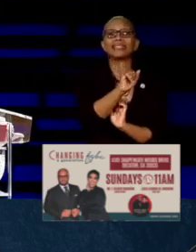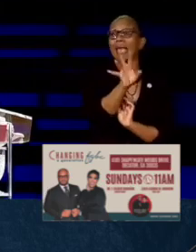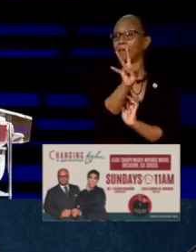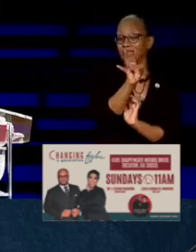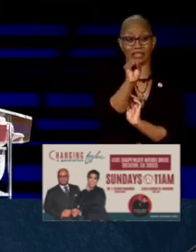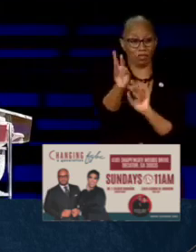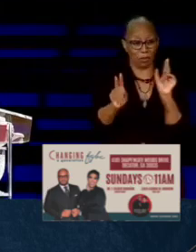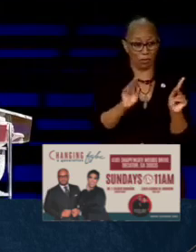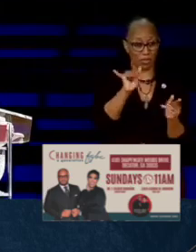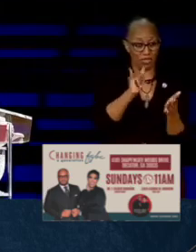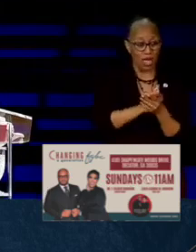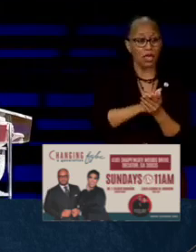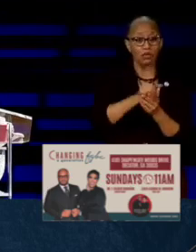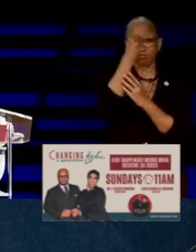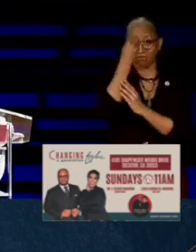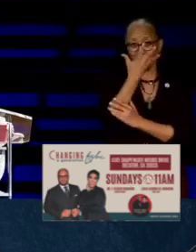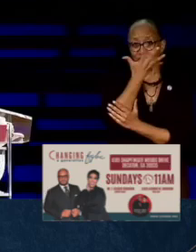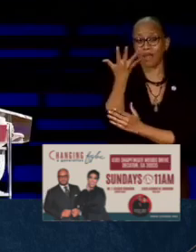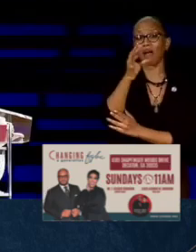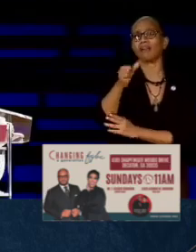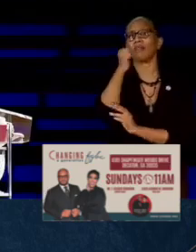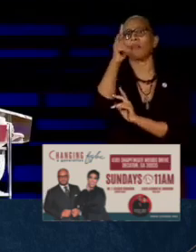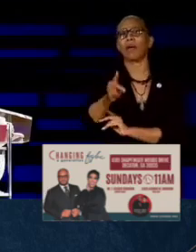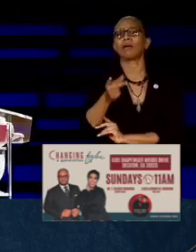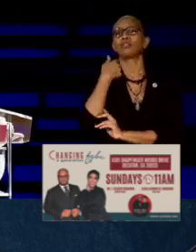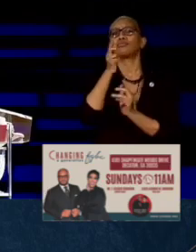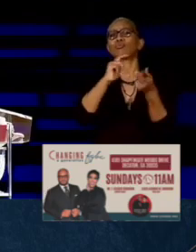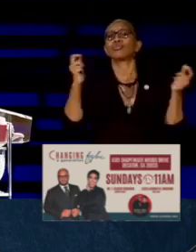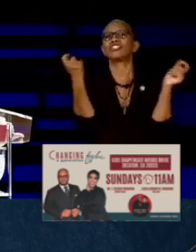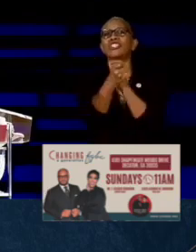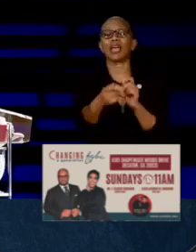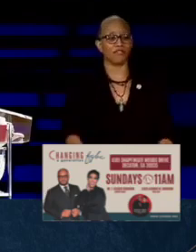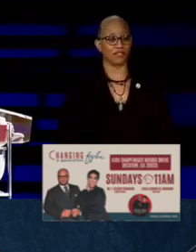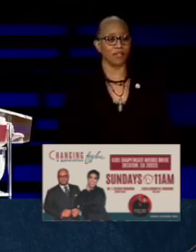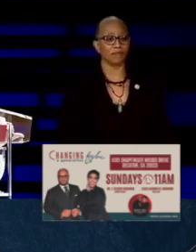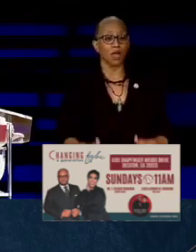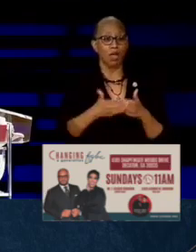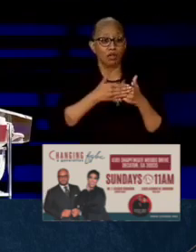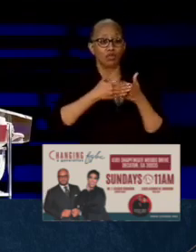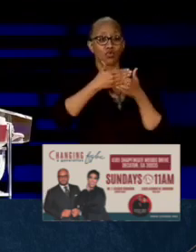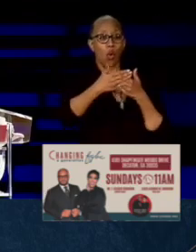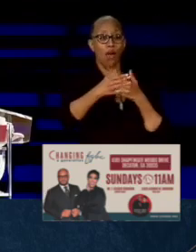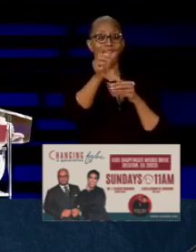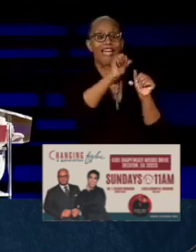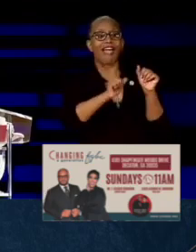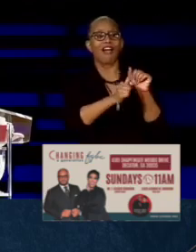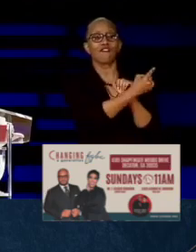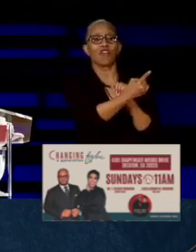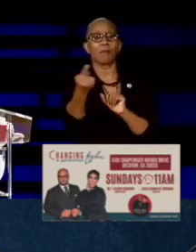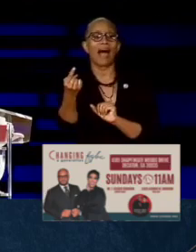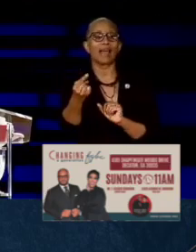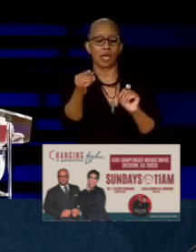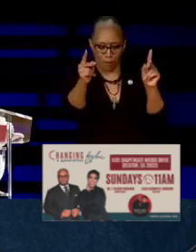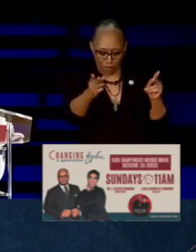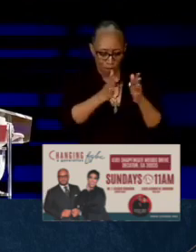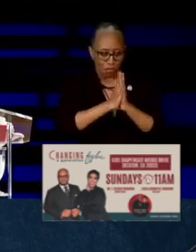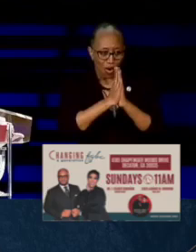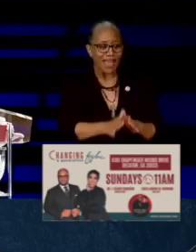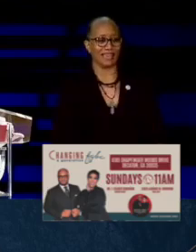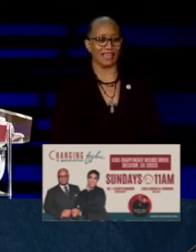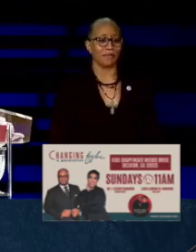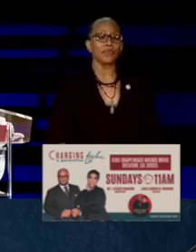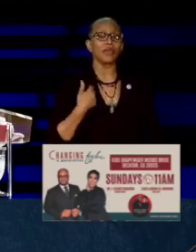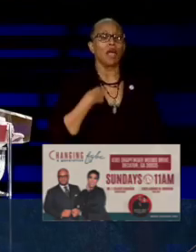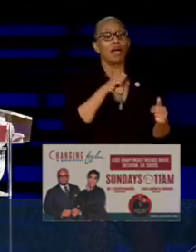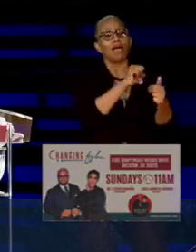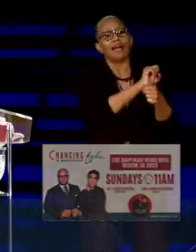people that can tell somebody to shift toward everybody praying.